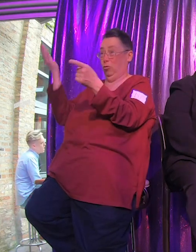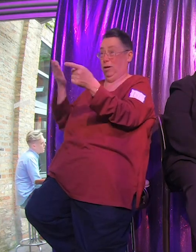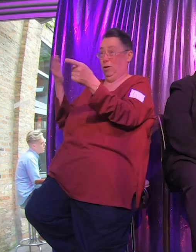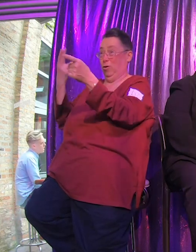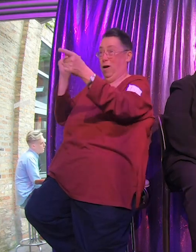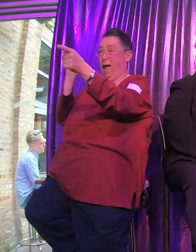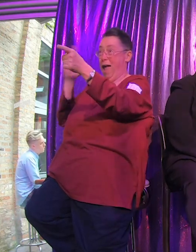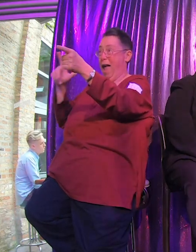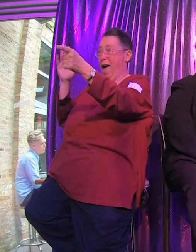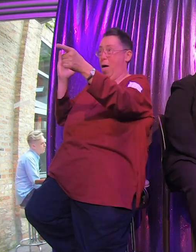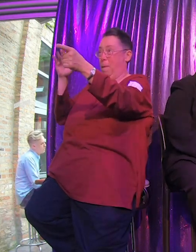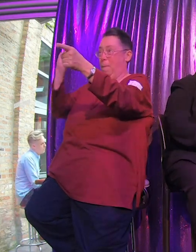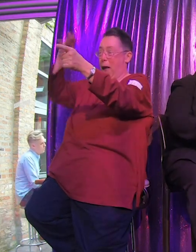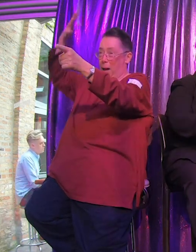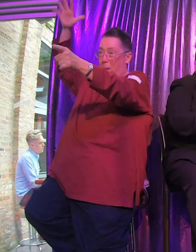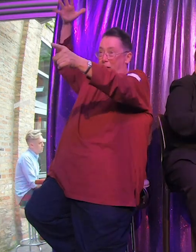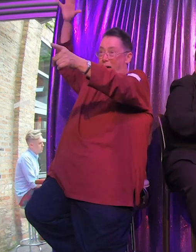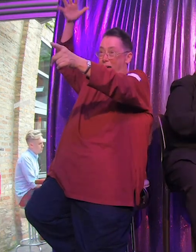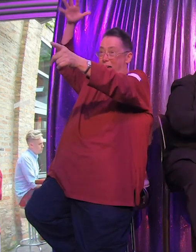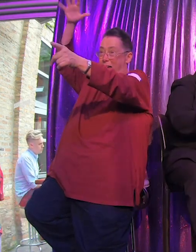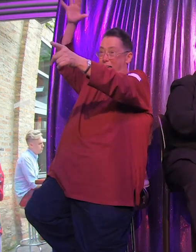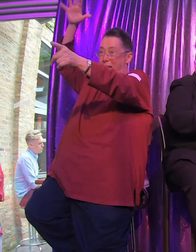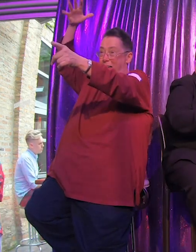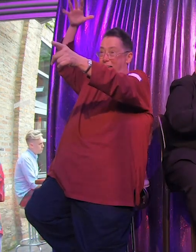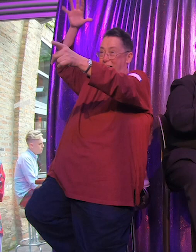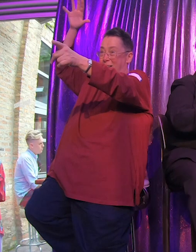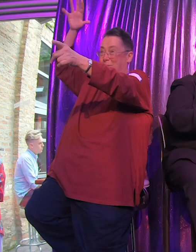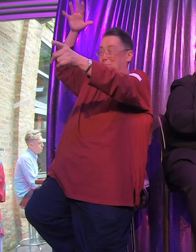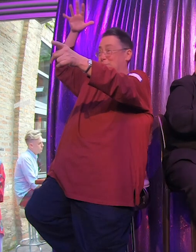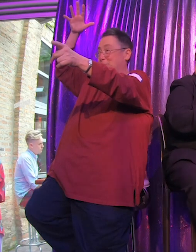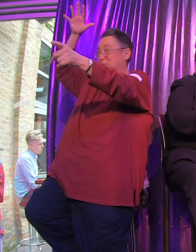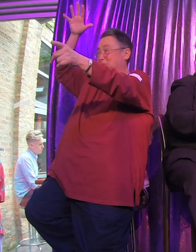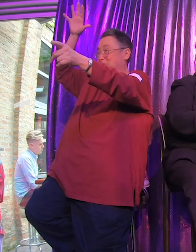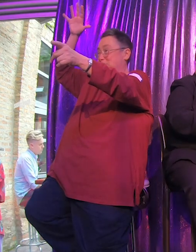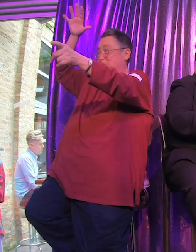Hal Baim, taking pictures.